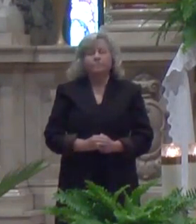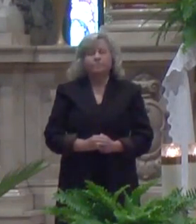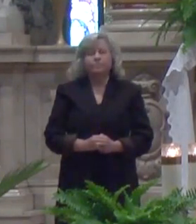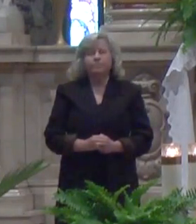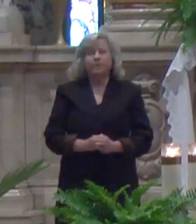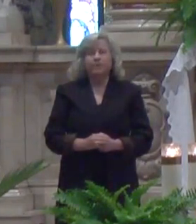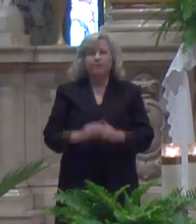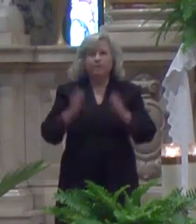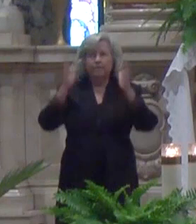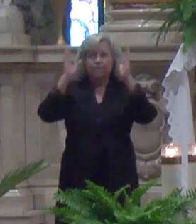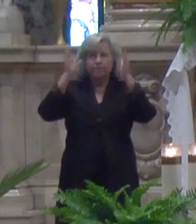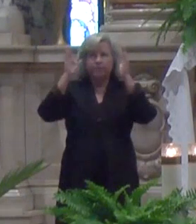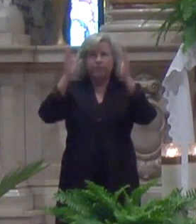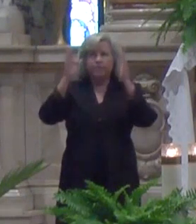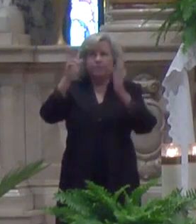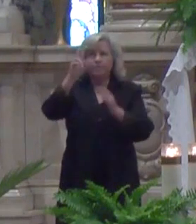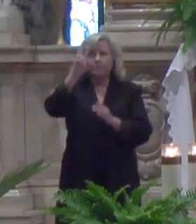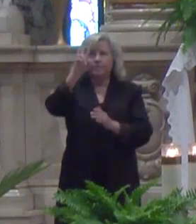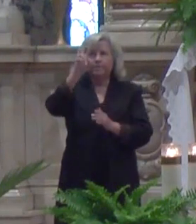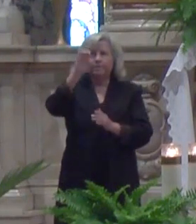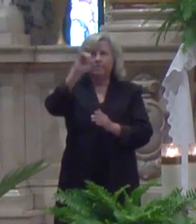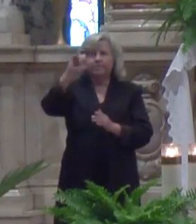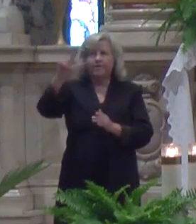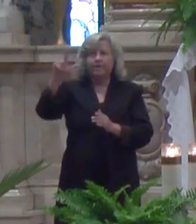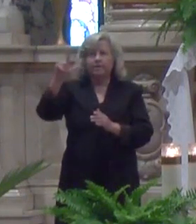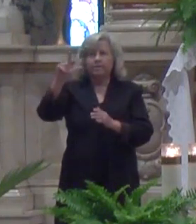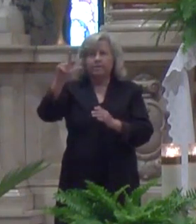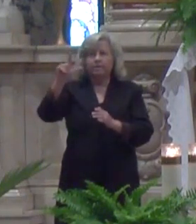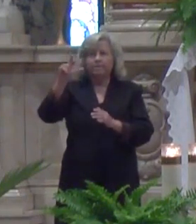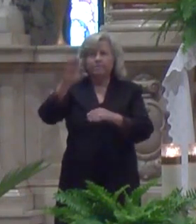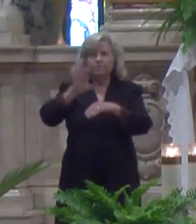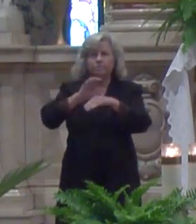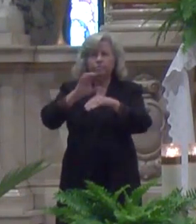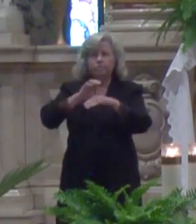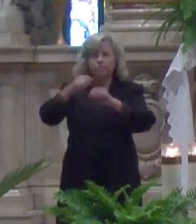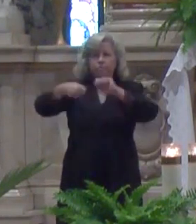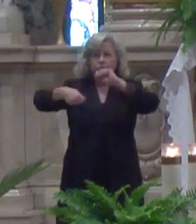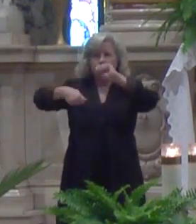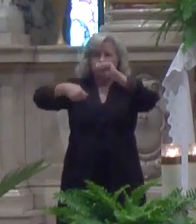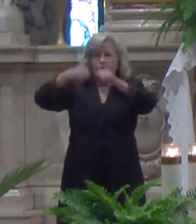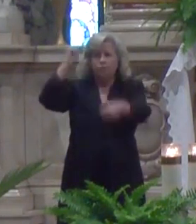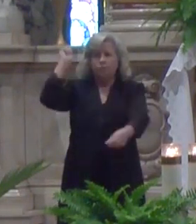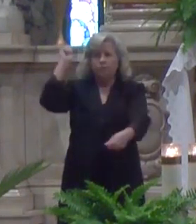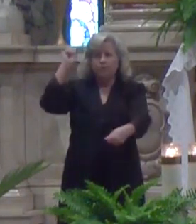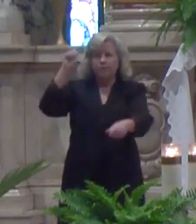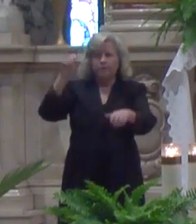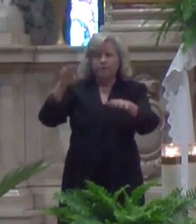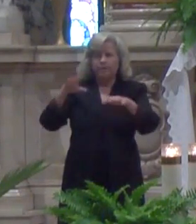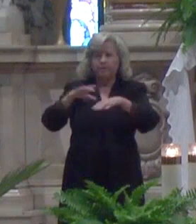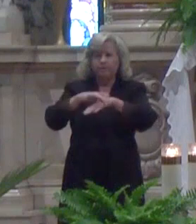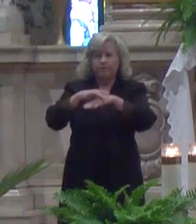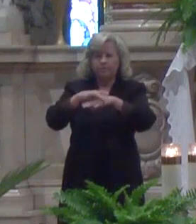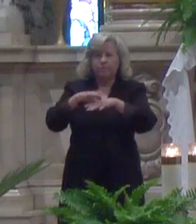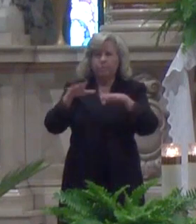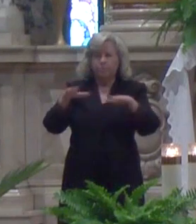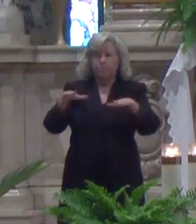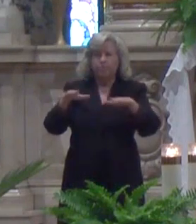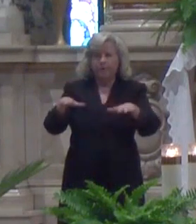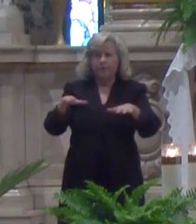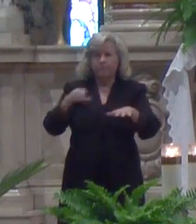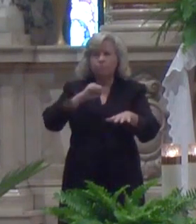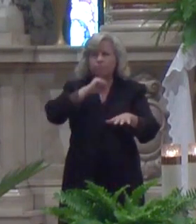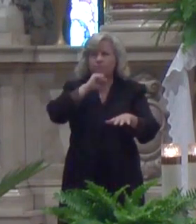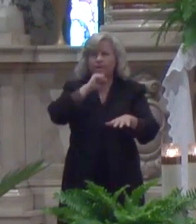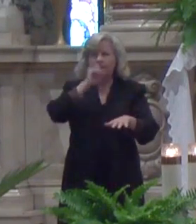And behold, the veil of the sanctuary was torn in two from top to bottom. The earth quaked, rocks were split, tombs were